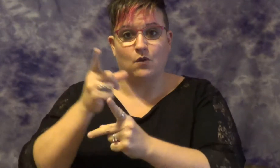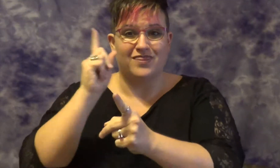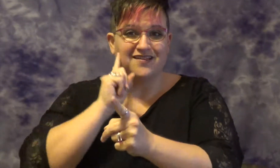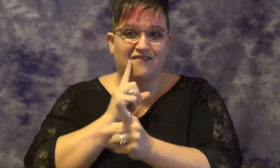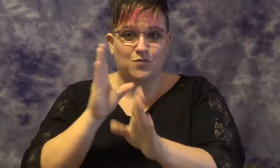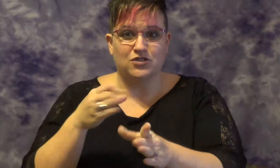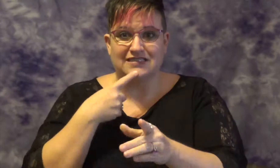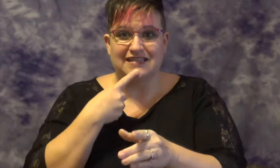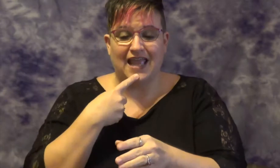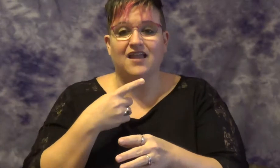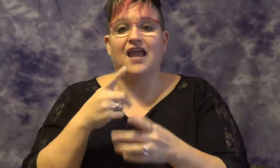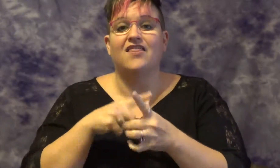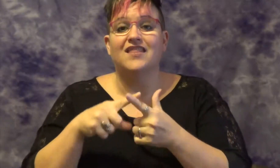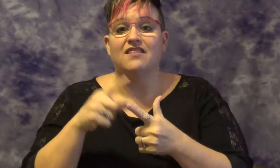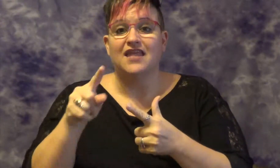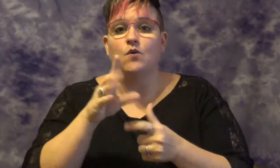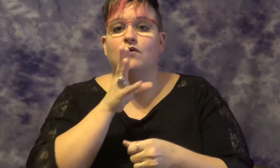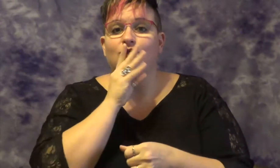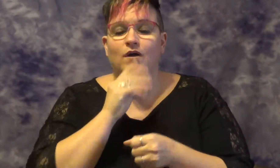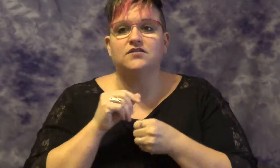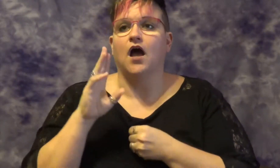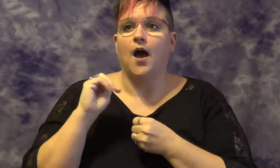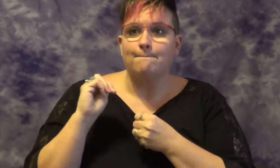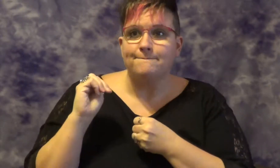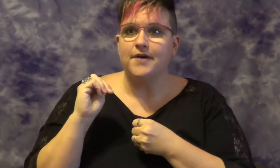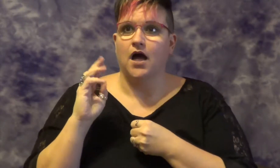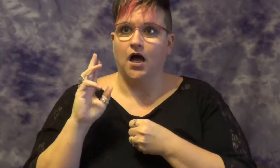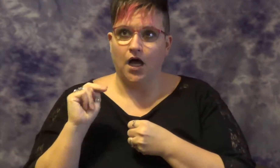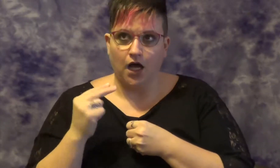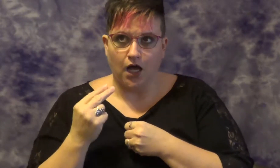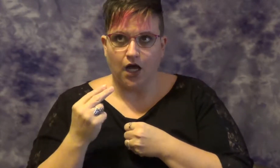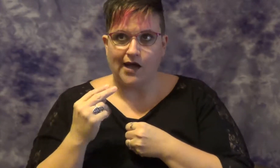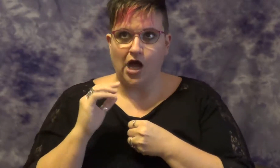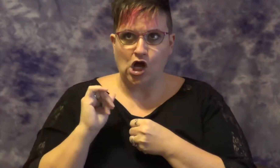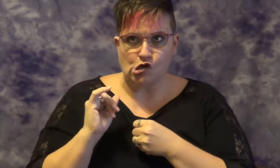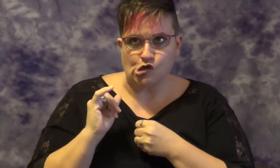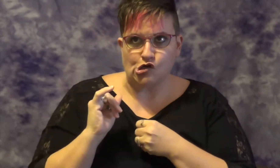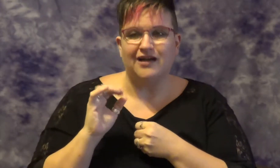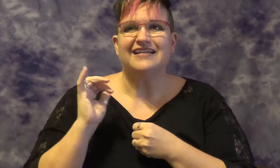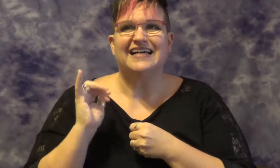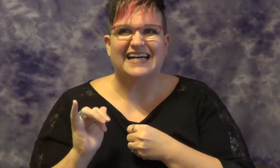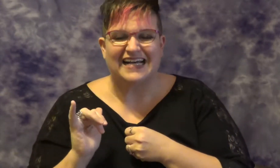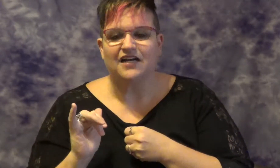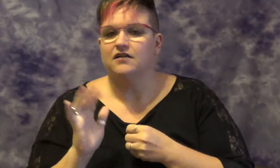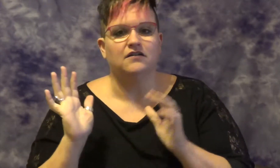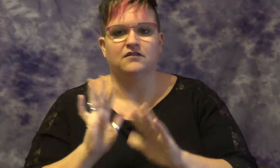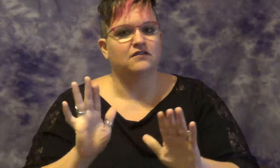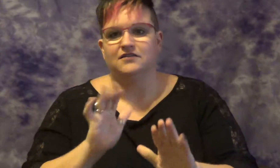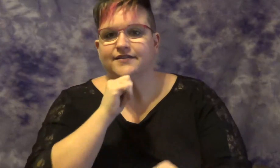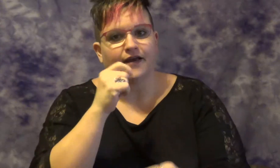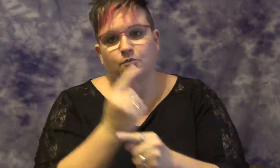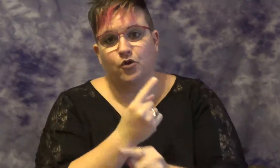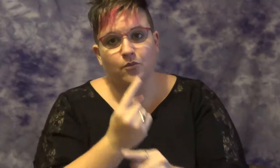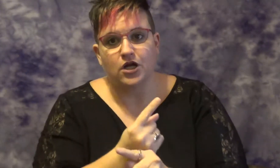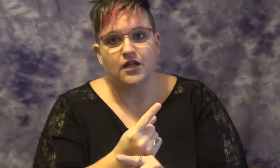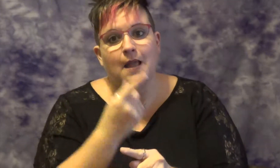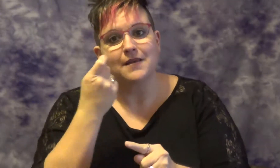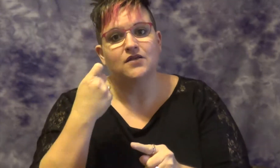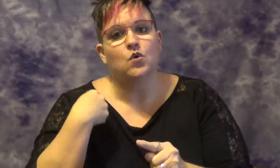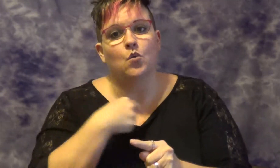and they're trying to figure out what the deaf person is saying, they will use those fillers while they're trying to figure out what's happening. And that's just not